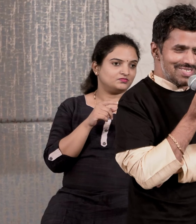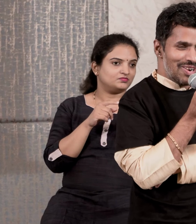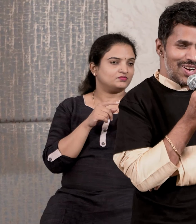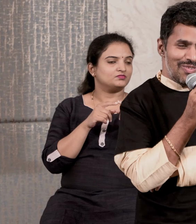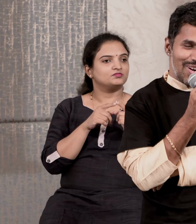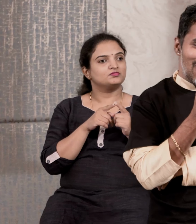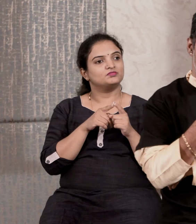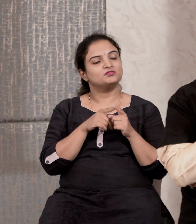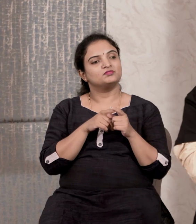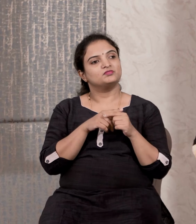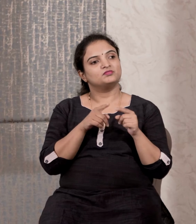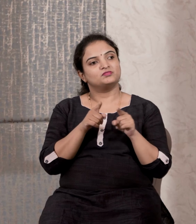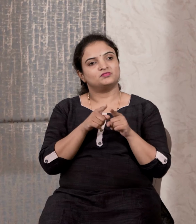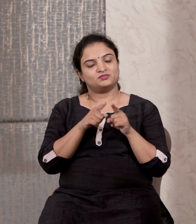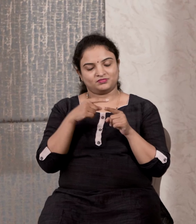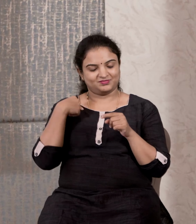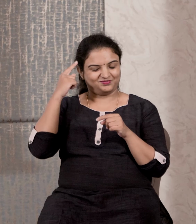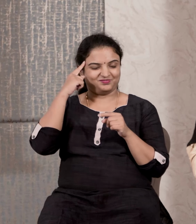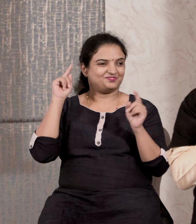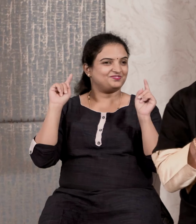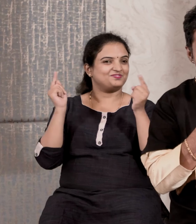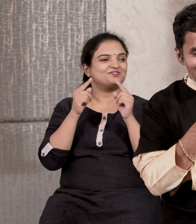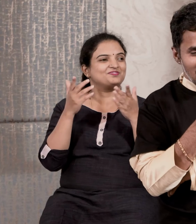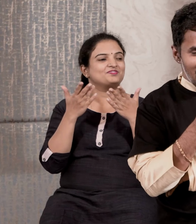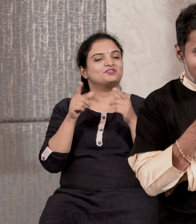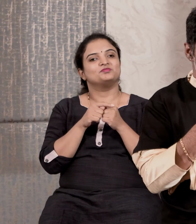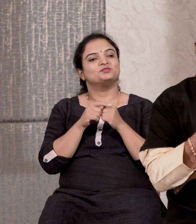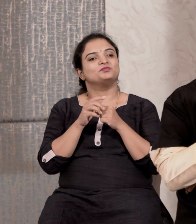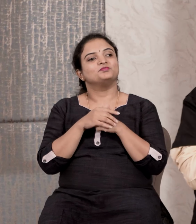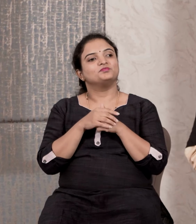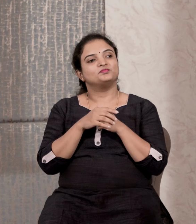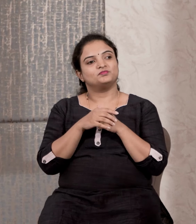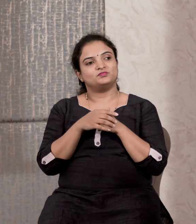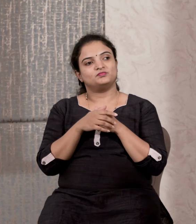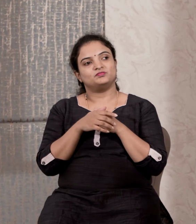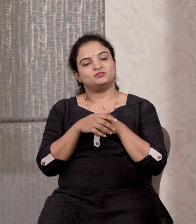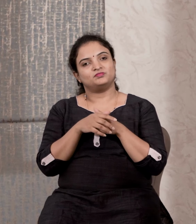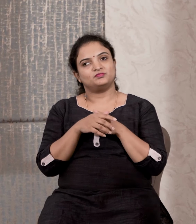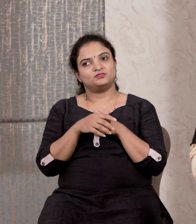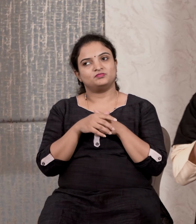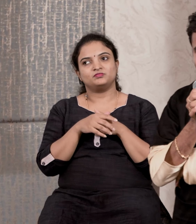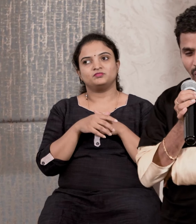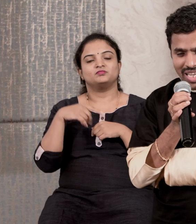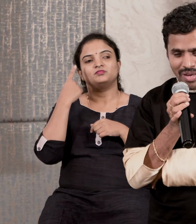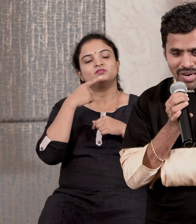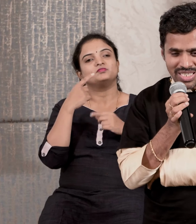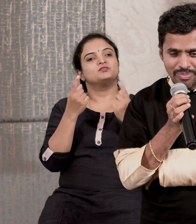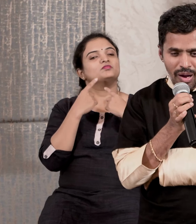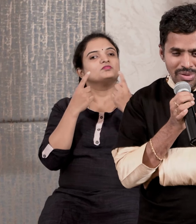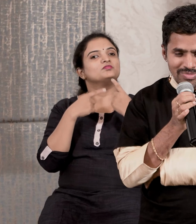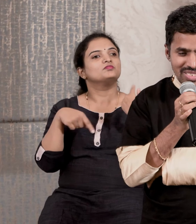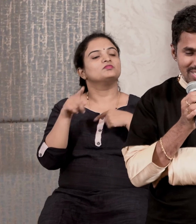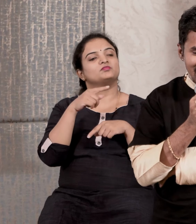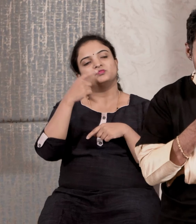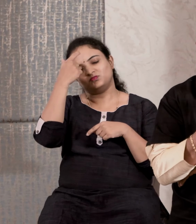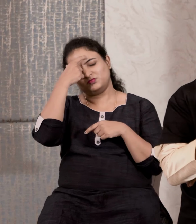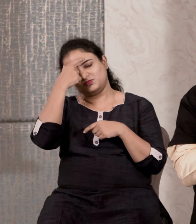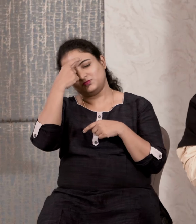See, this is what called short-term memory, right? Yeah. So we just had somebody talking about the